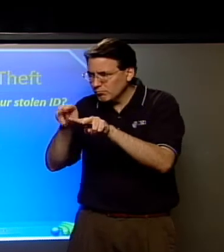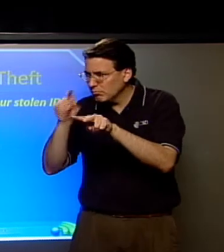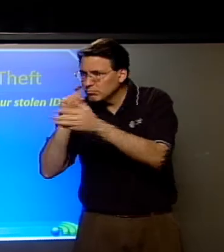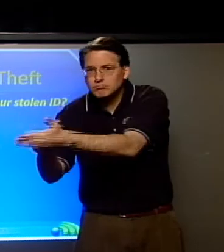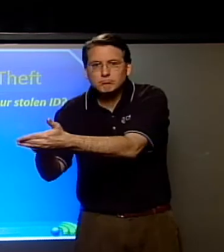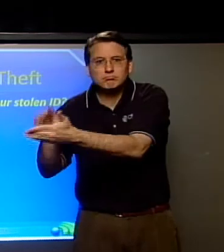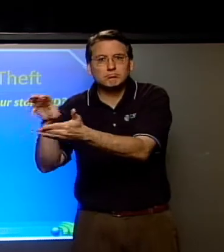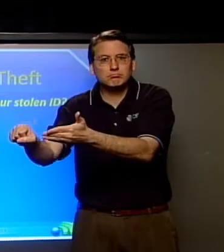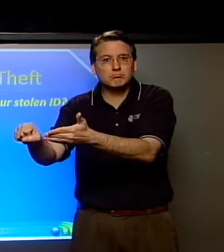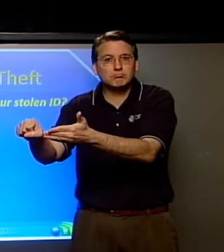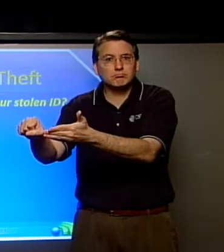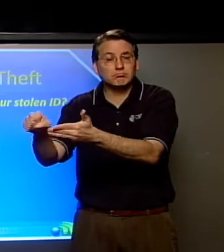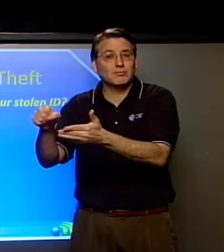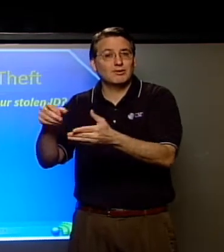things.